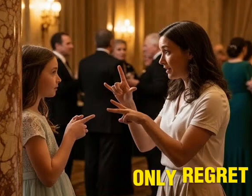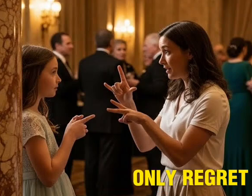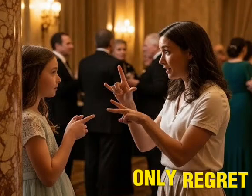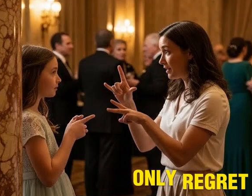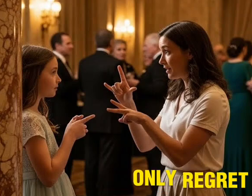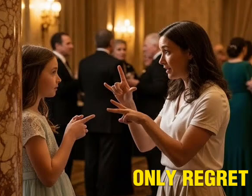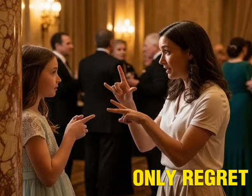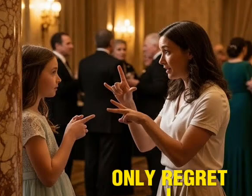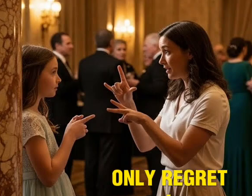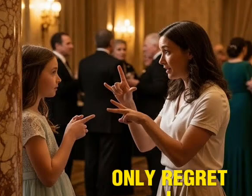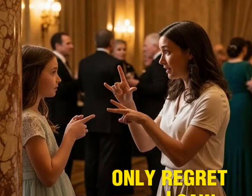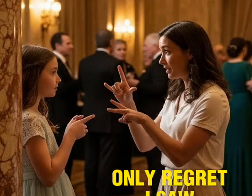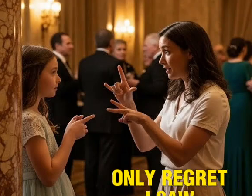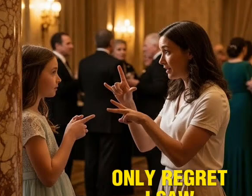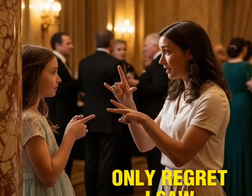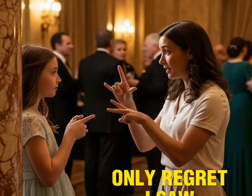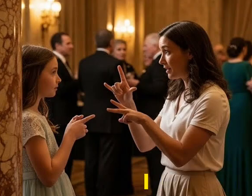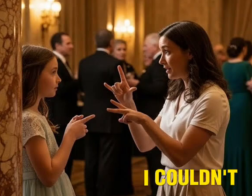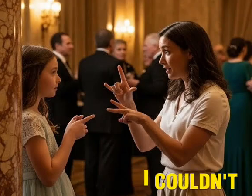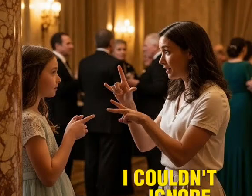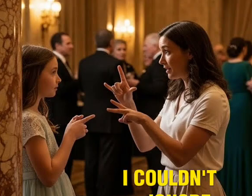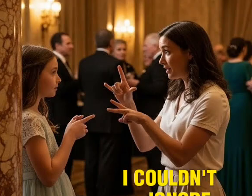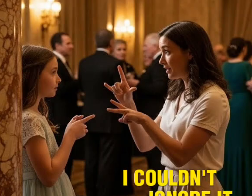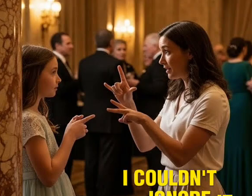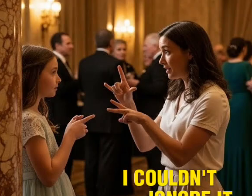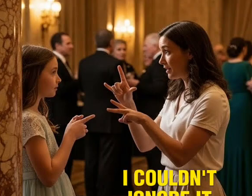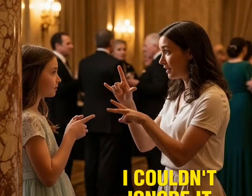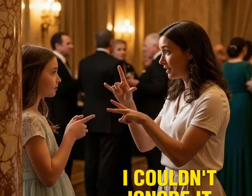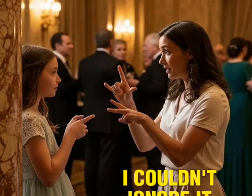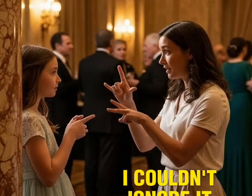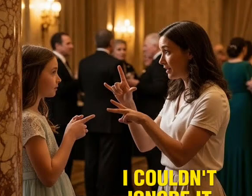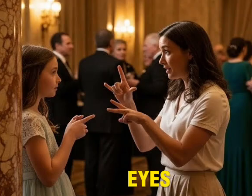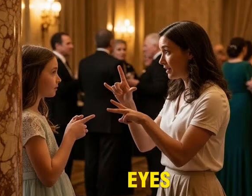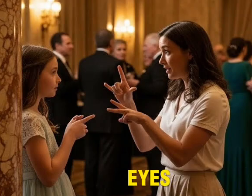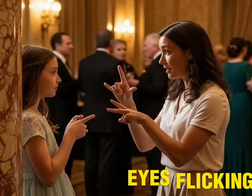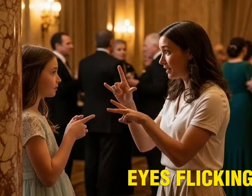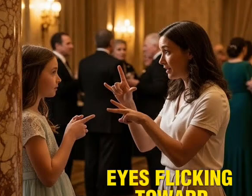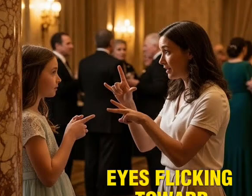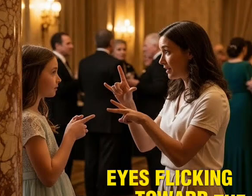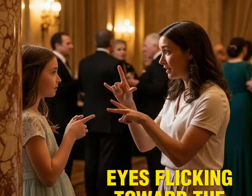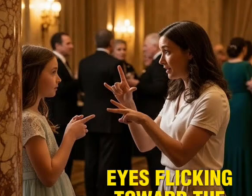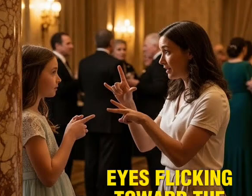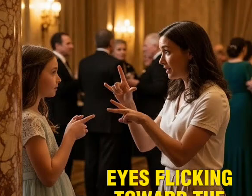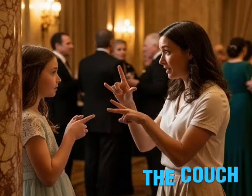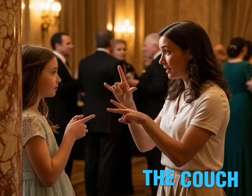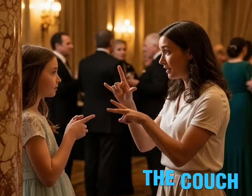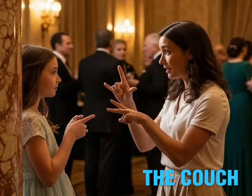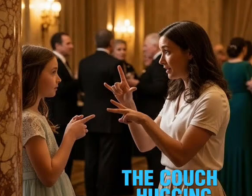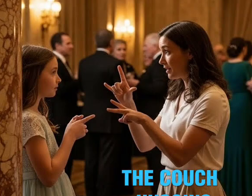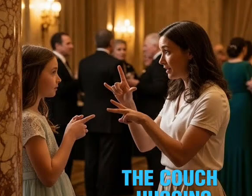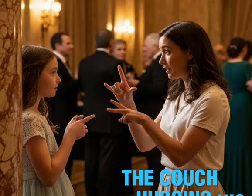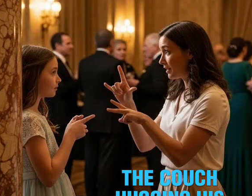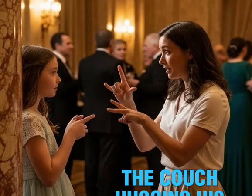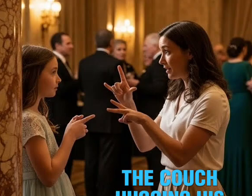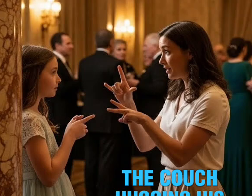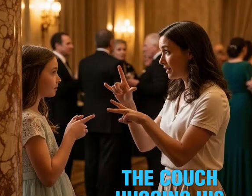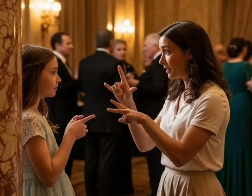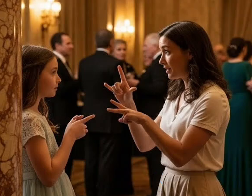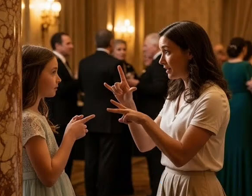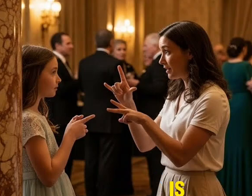regret. "I saw the name. I couldn't ignore it." He paused, eyes flicking toward the child on the couch, hugging his lion. "Is